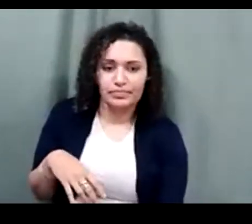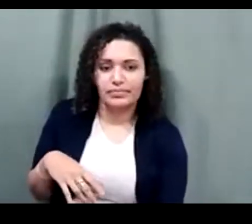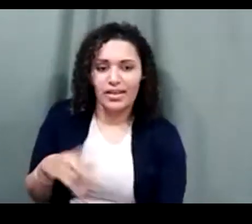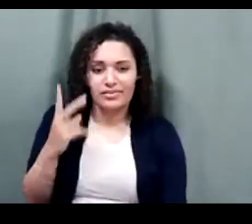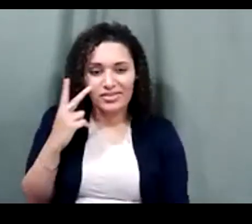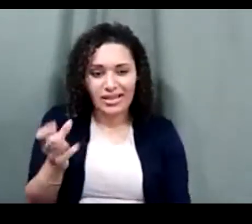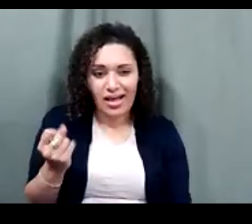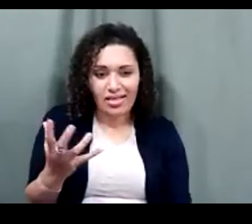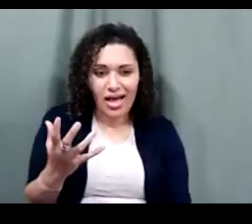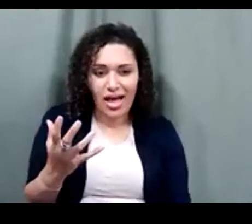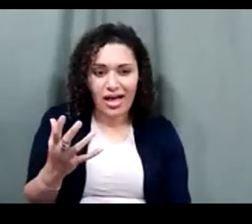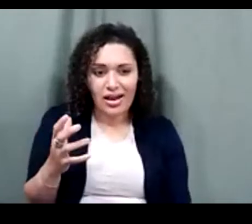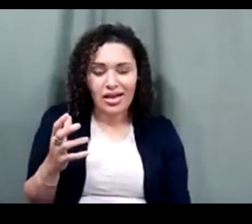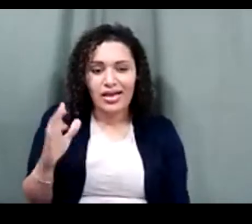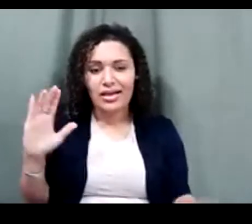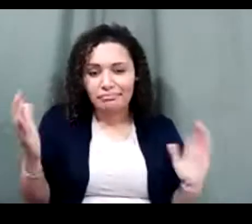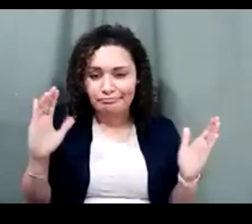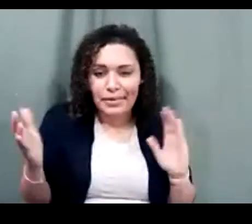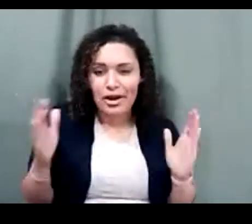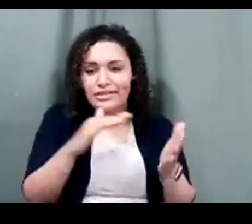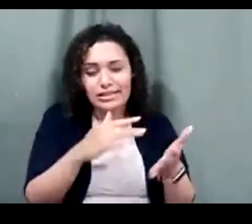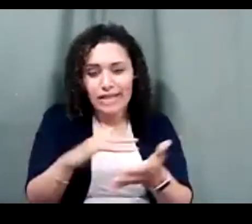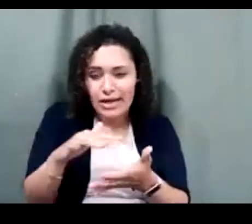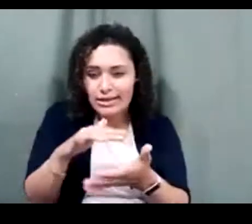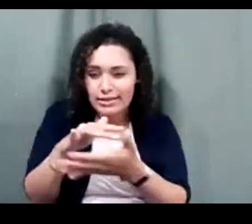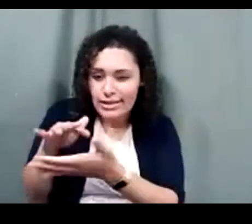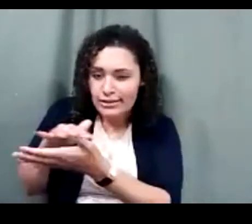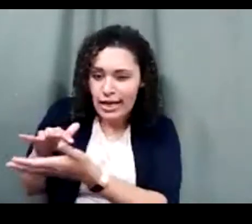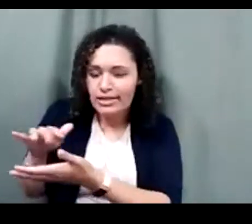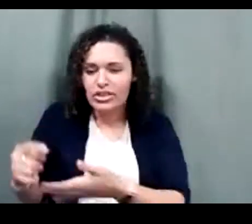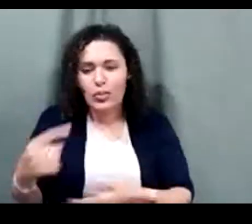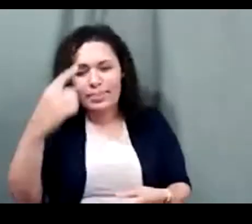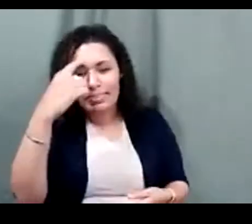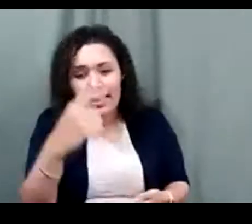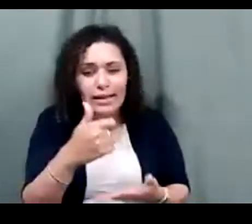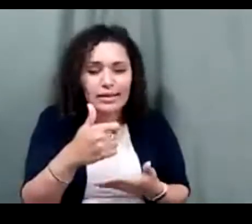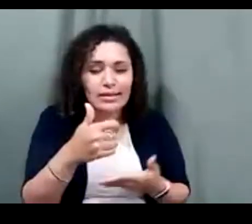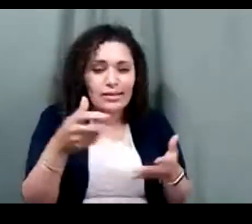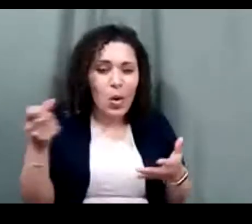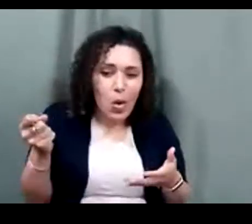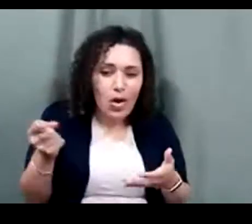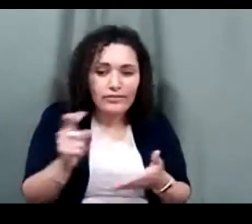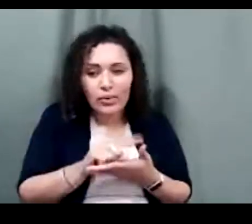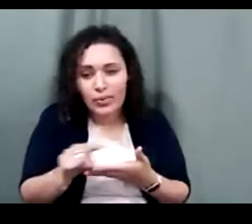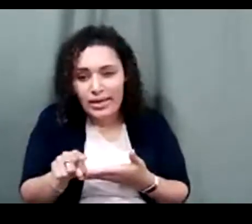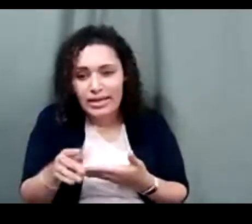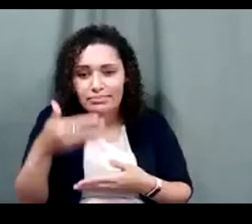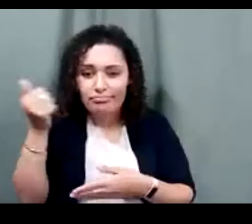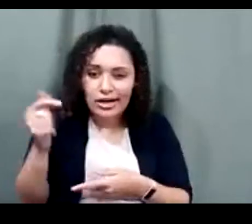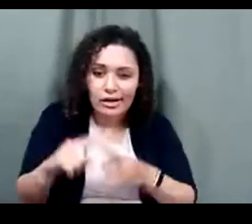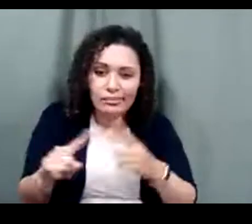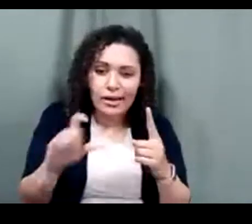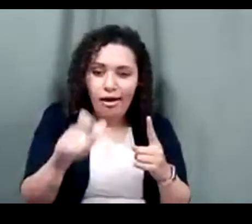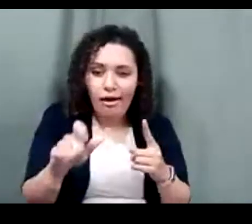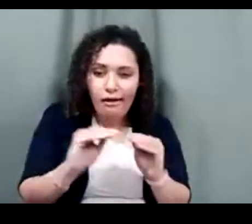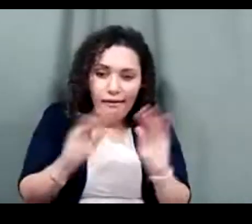bunch of side-by-side studies, and people are like, well, we think the stuff we held for a week is better, but it's unclear, and